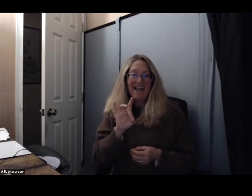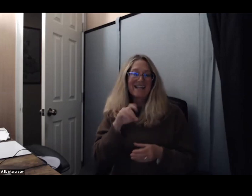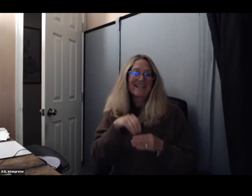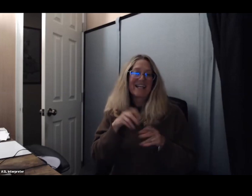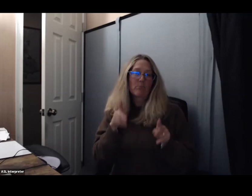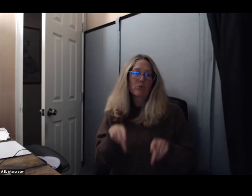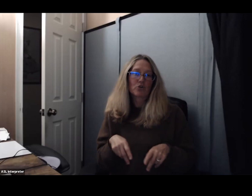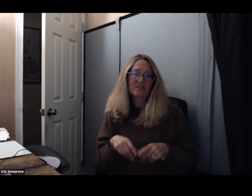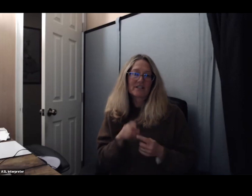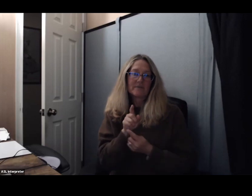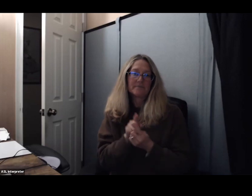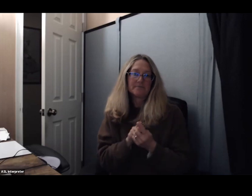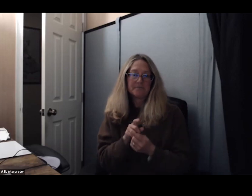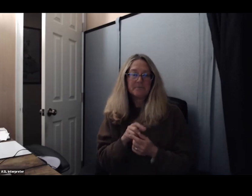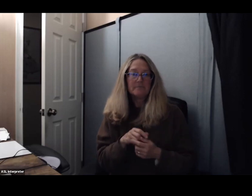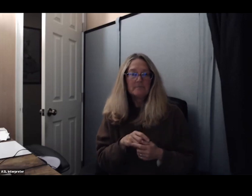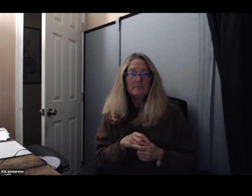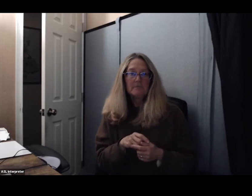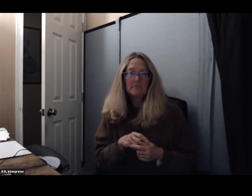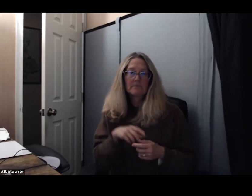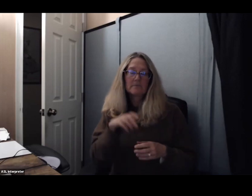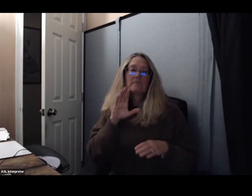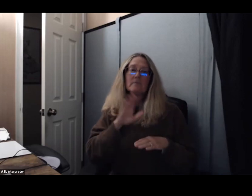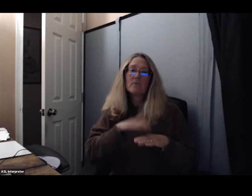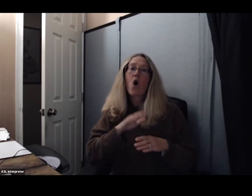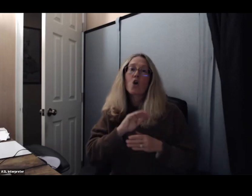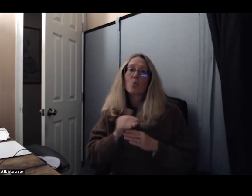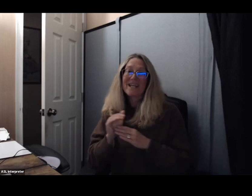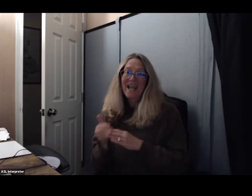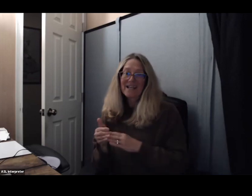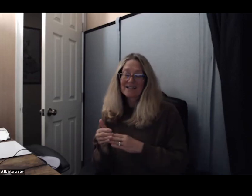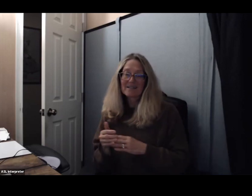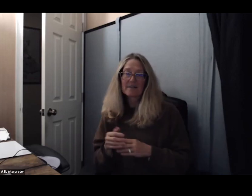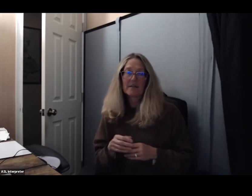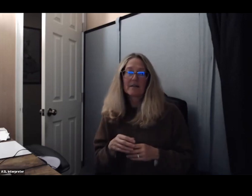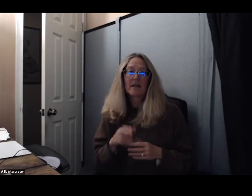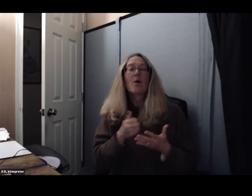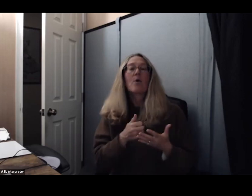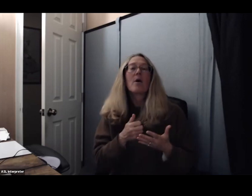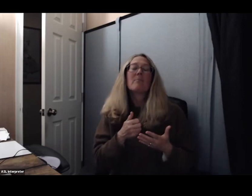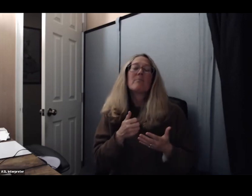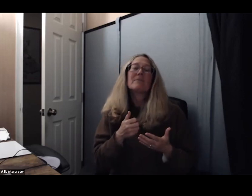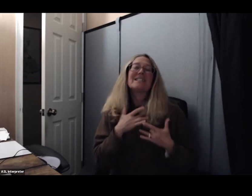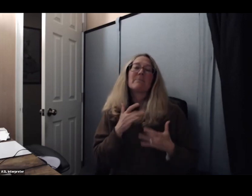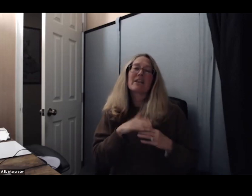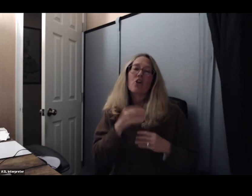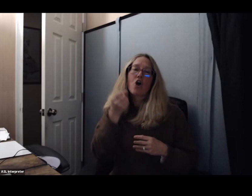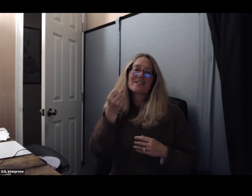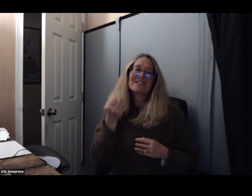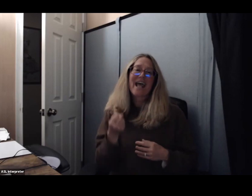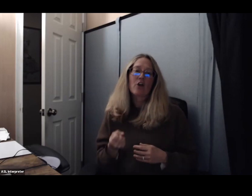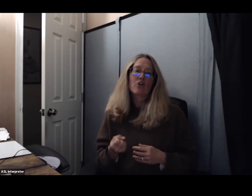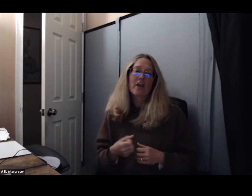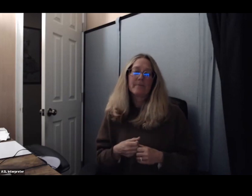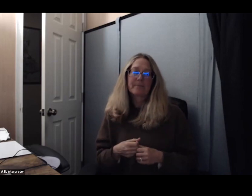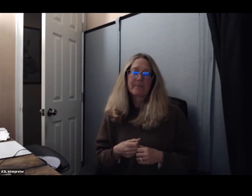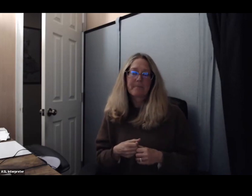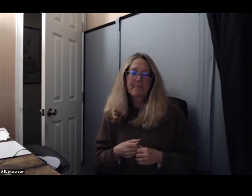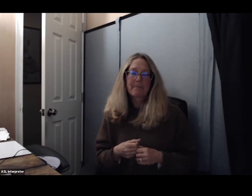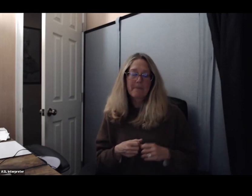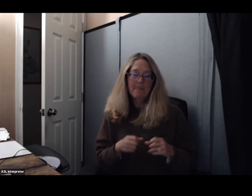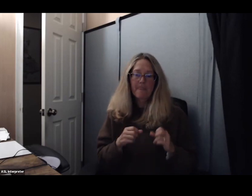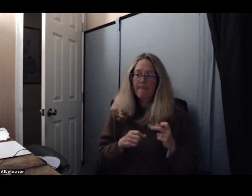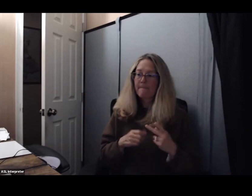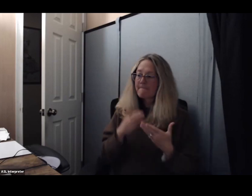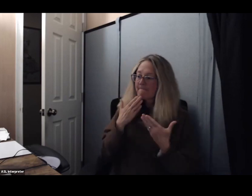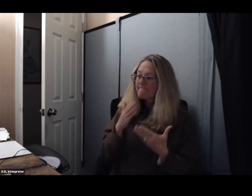Okay. And so is this? And that will take place on weekends, Yeah, does this primarily on include a Saturday. Okay, that's okay. Thank Sorry you for that clarification.